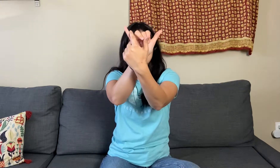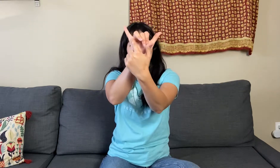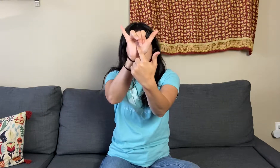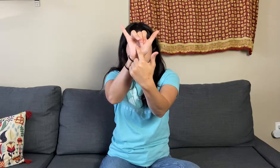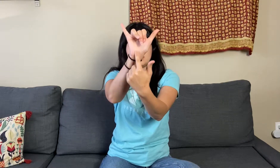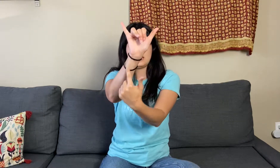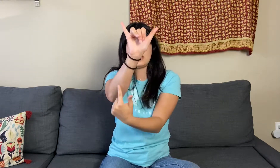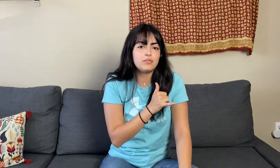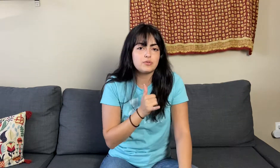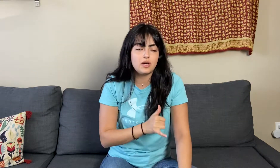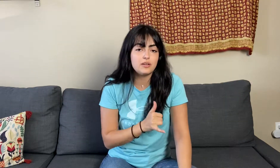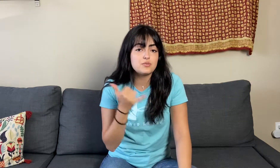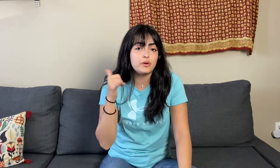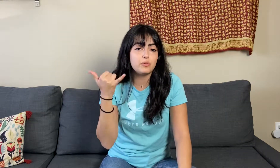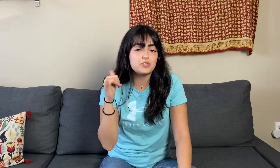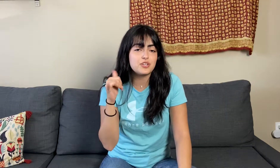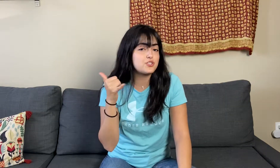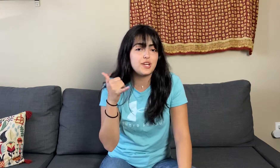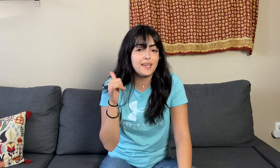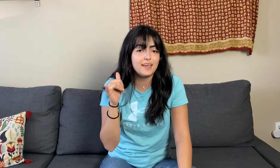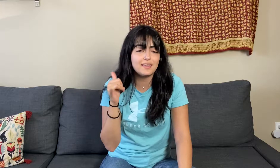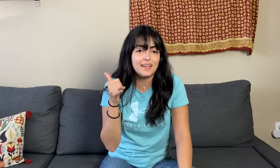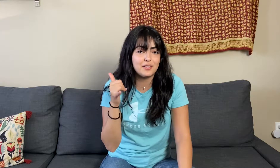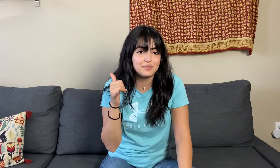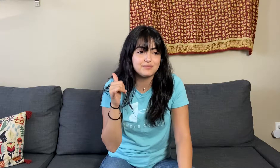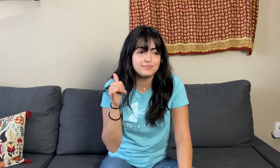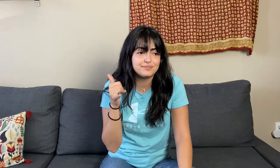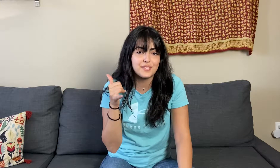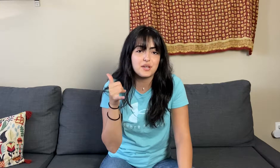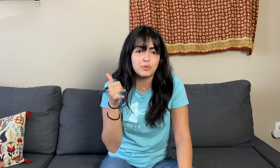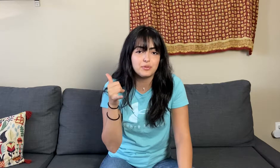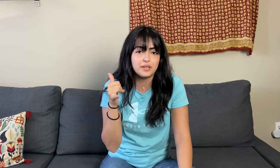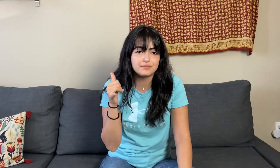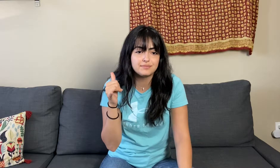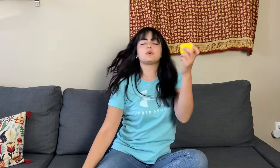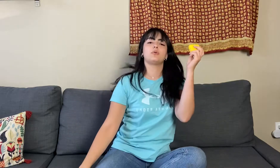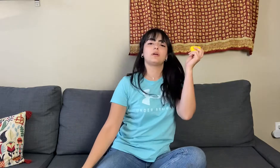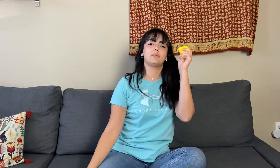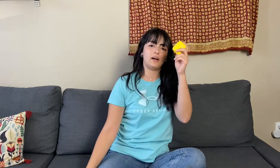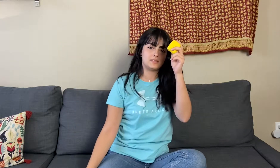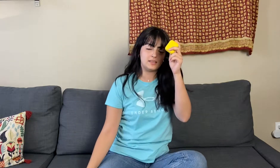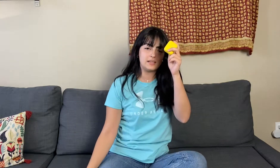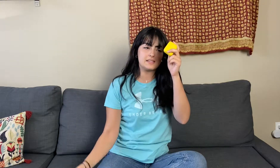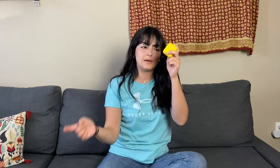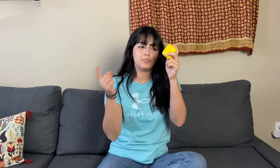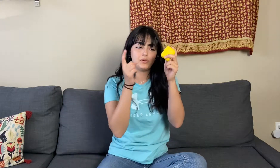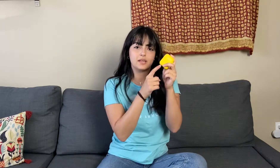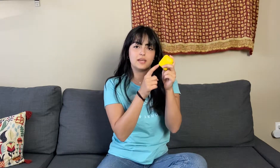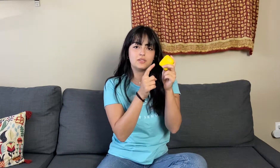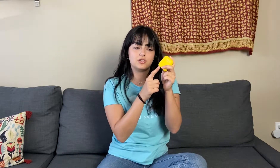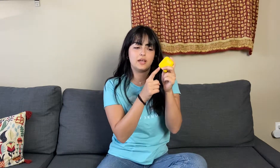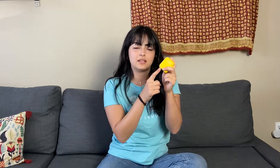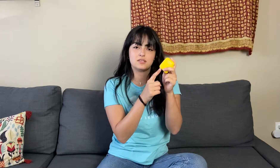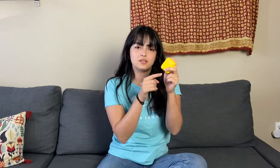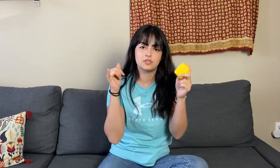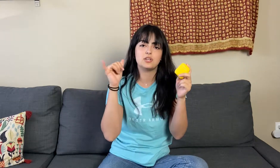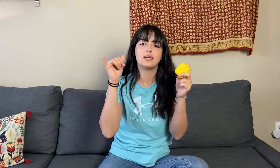This is one of those colors where we're just shaking the letter. That's all we're doing. So going back to the example, the kid should answer, shaking the